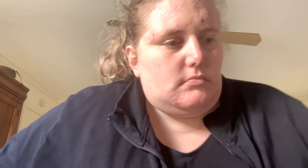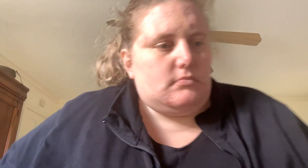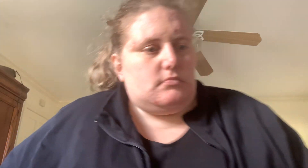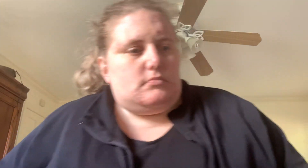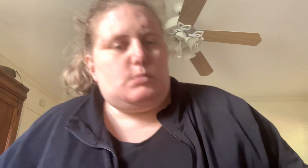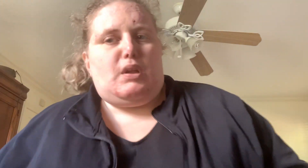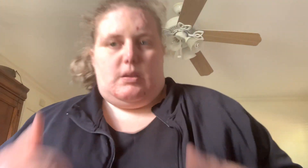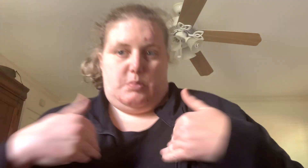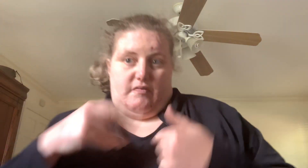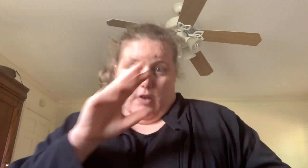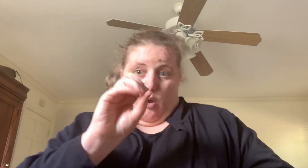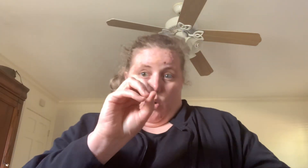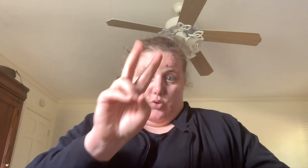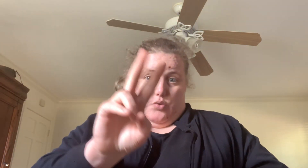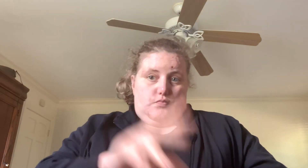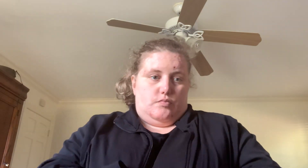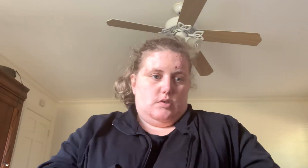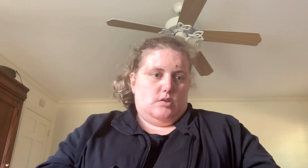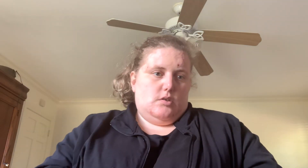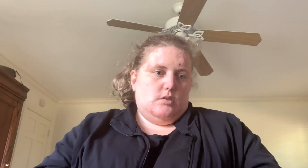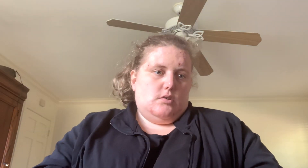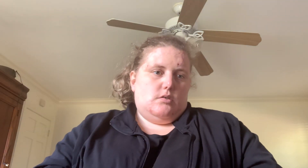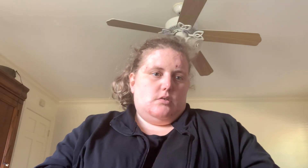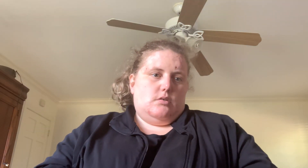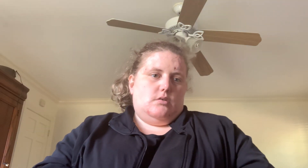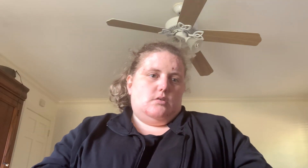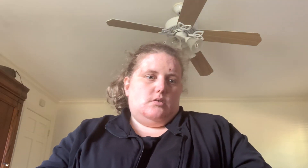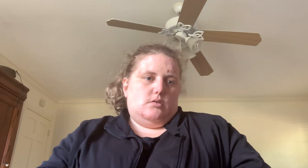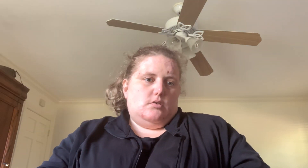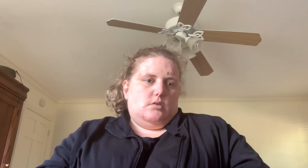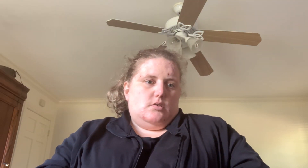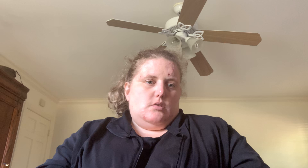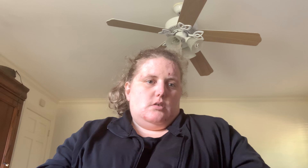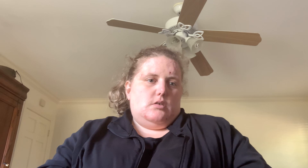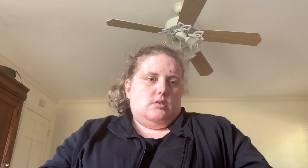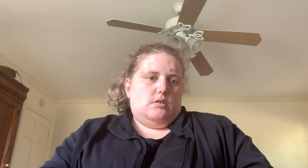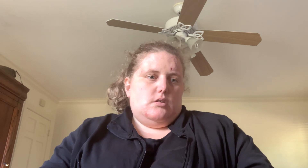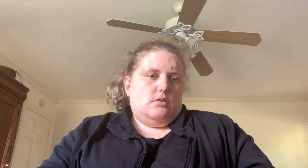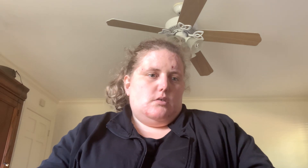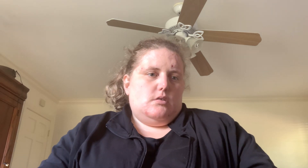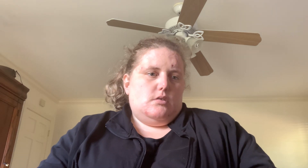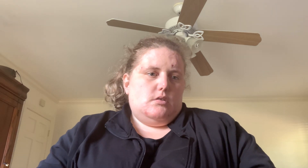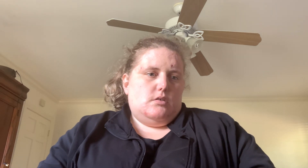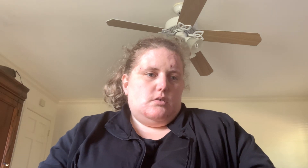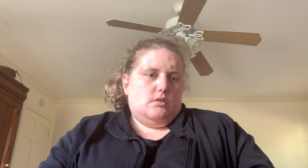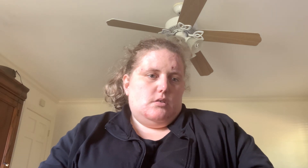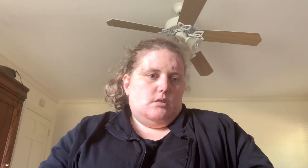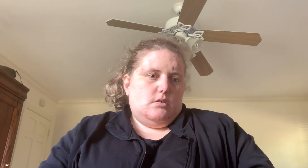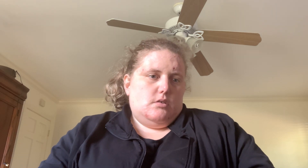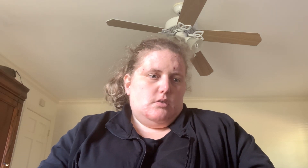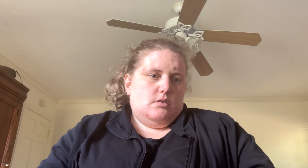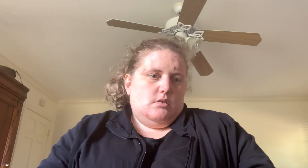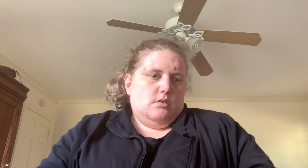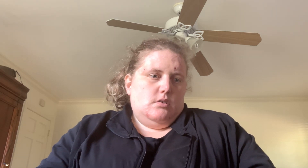I did 15.999 times 2. So that's going to give us a value of